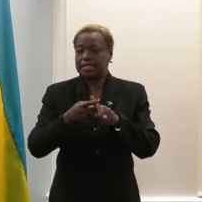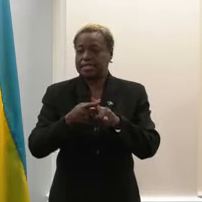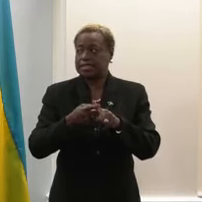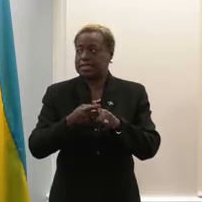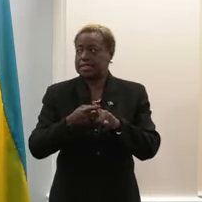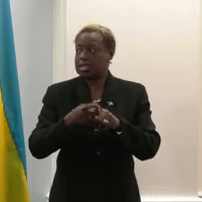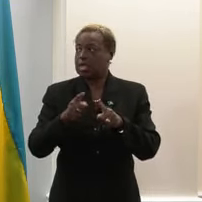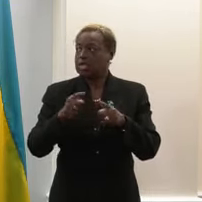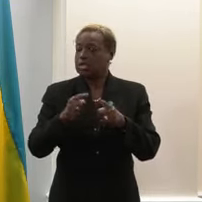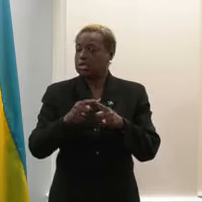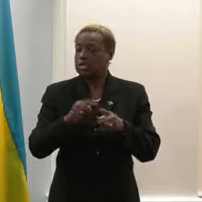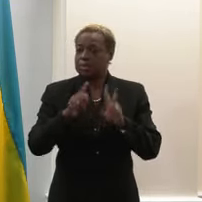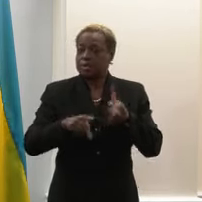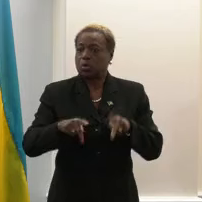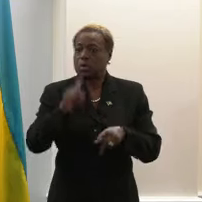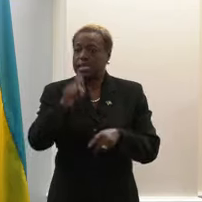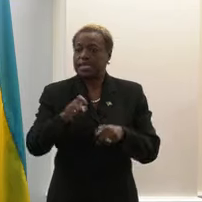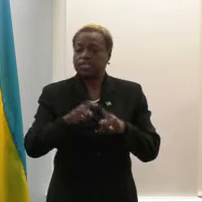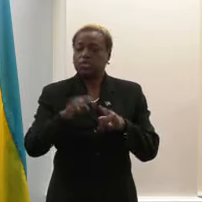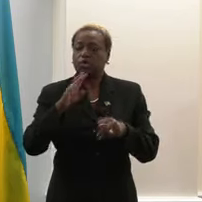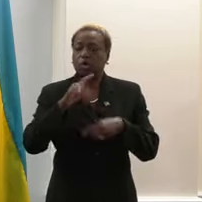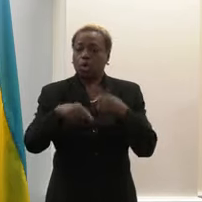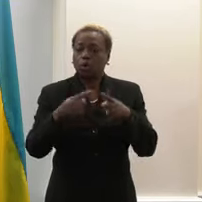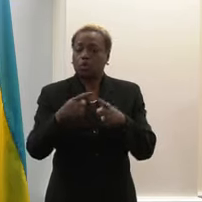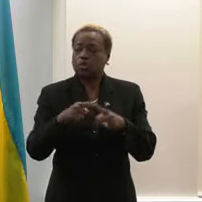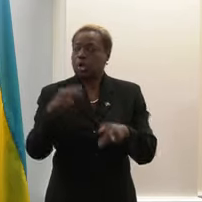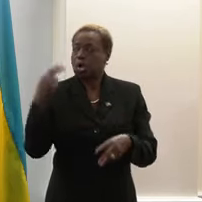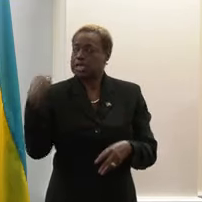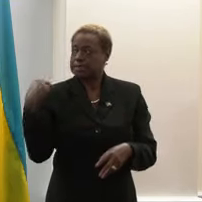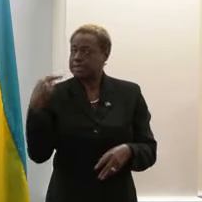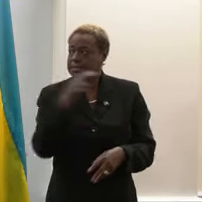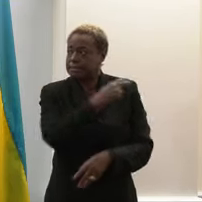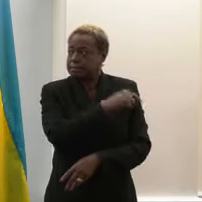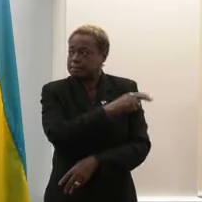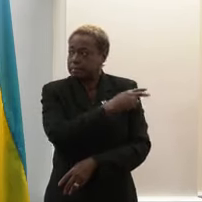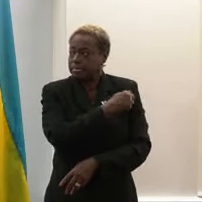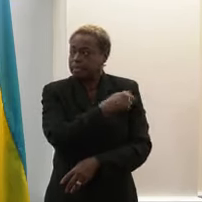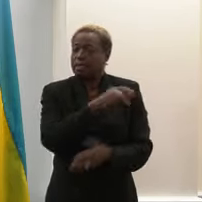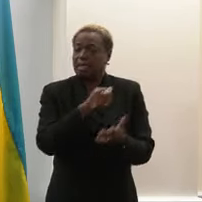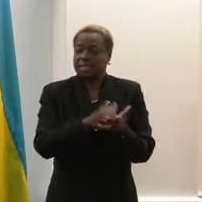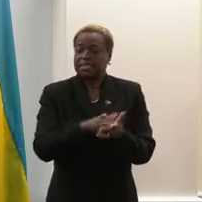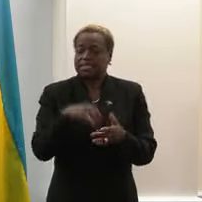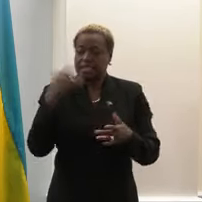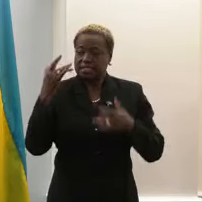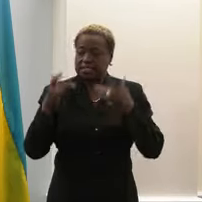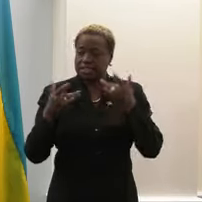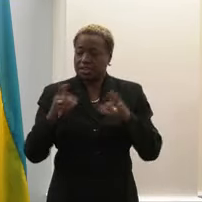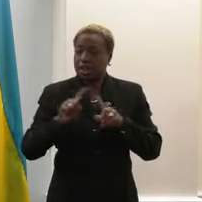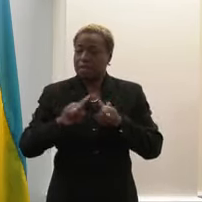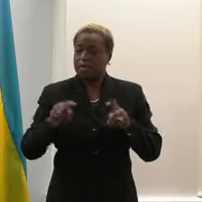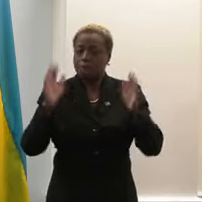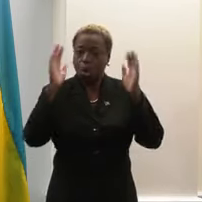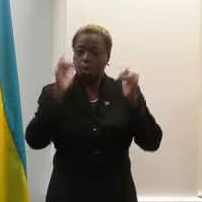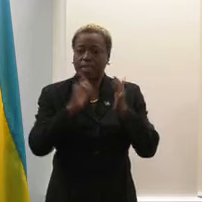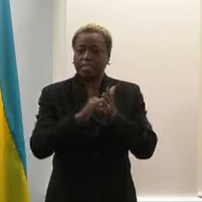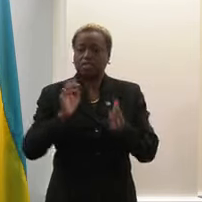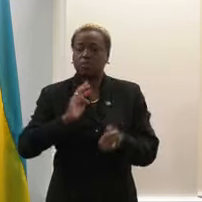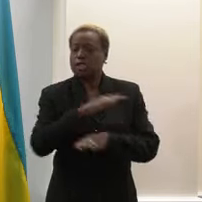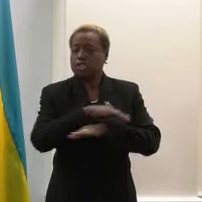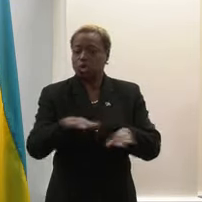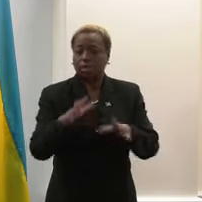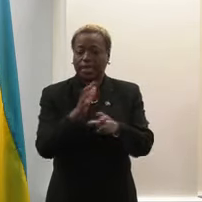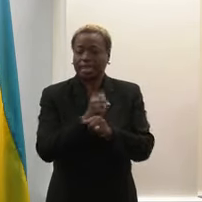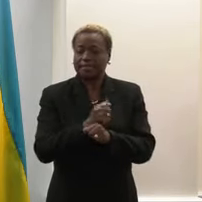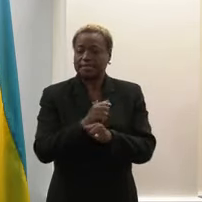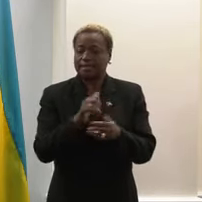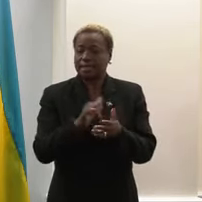actually needing to be hospitalized, that is even more concerning. But we're hoping that we don't get to that point with